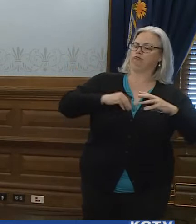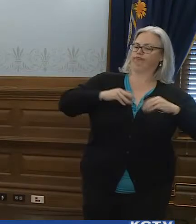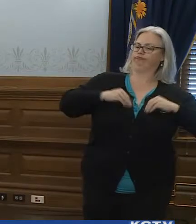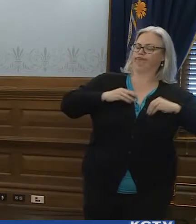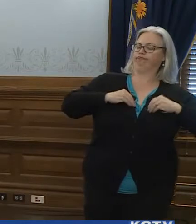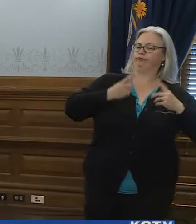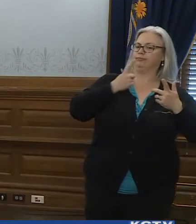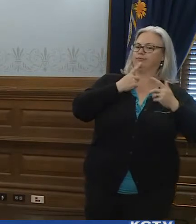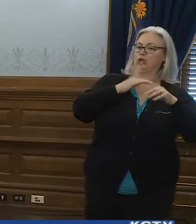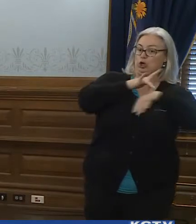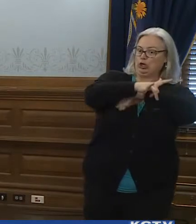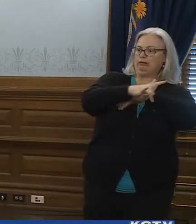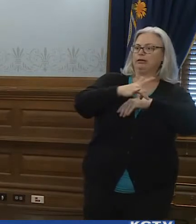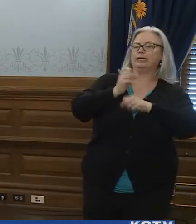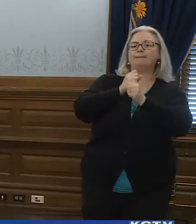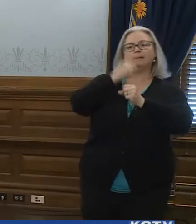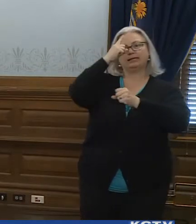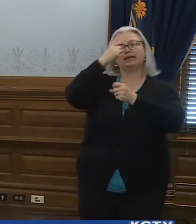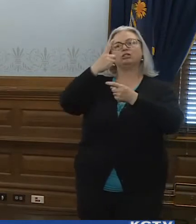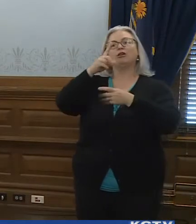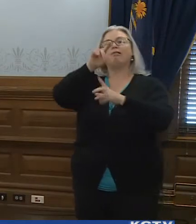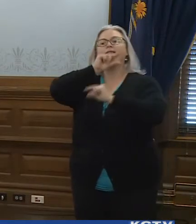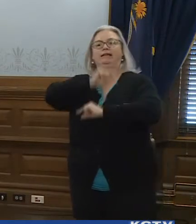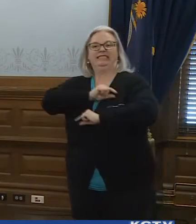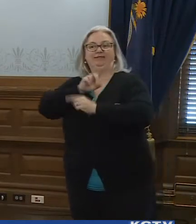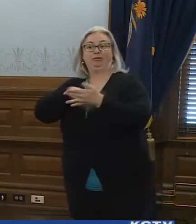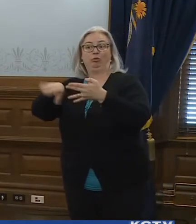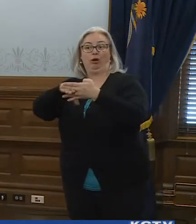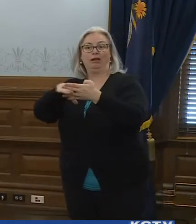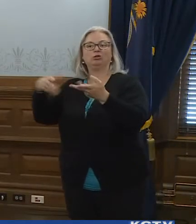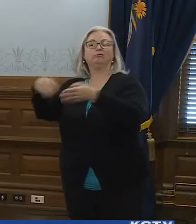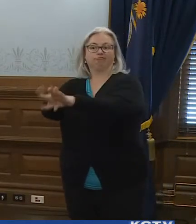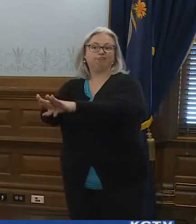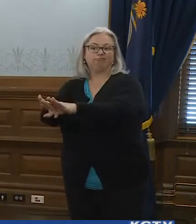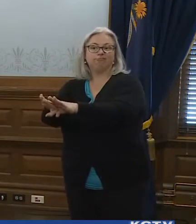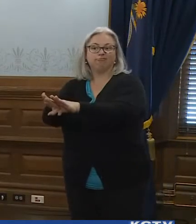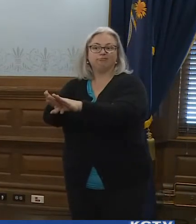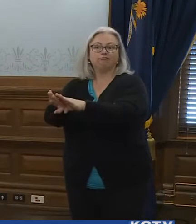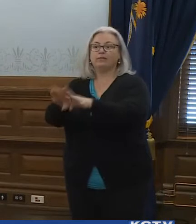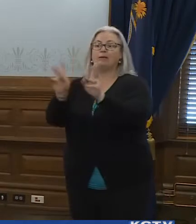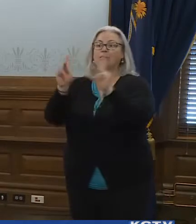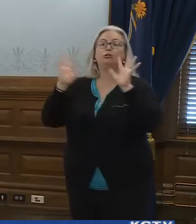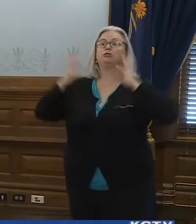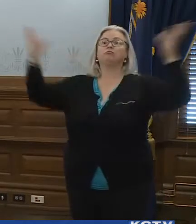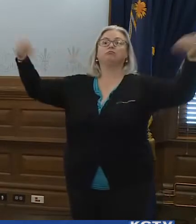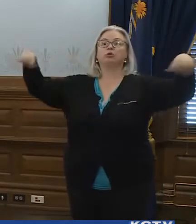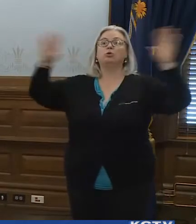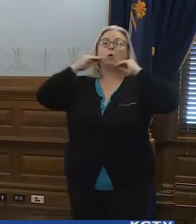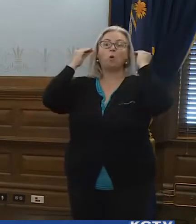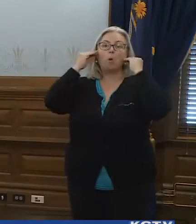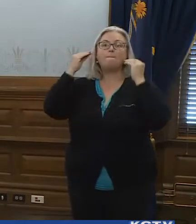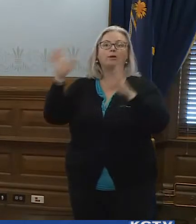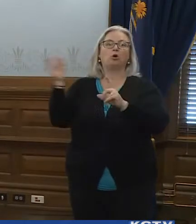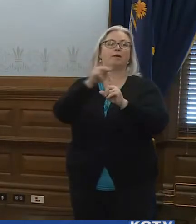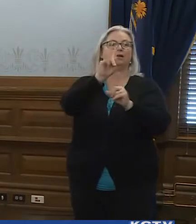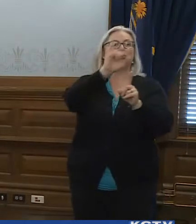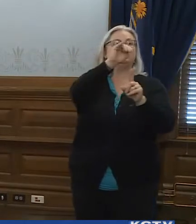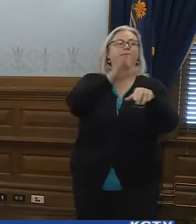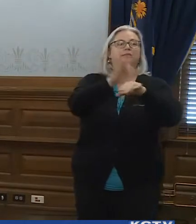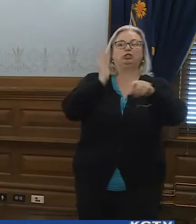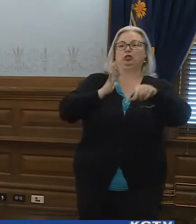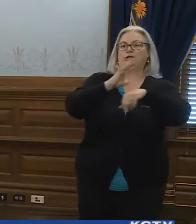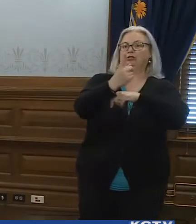makes a lot of sense to adjourn at the Thanksgiving break and for people to clear out, because it goes back to Tim's earlier